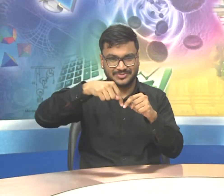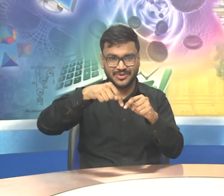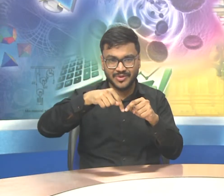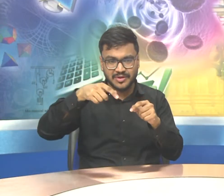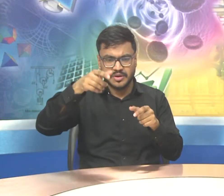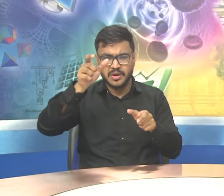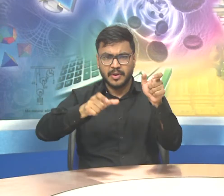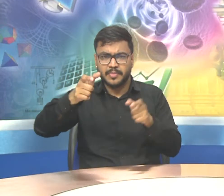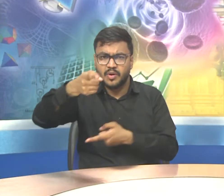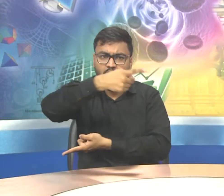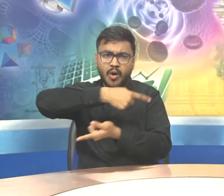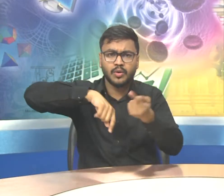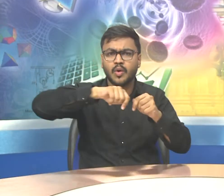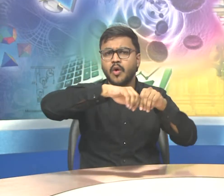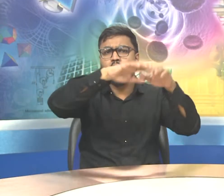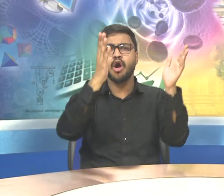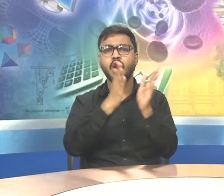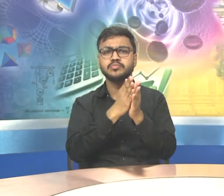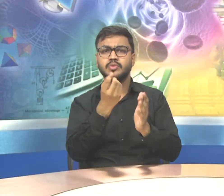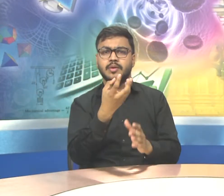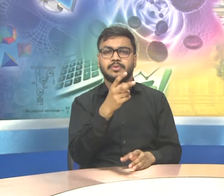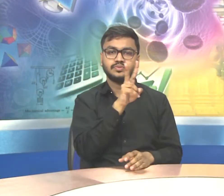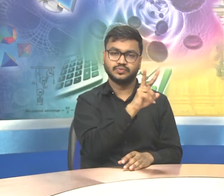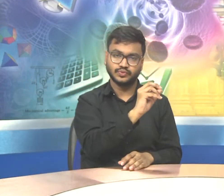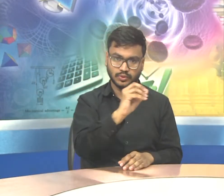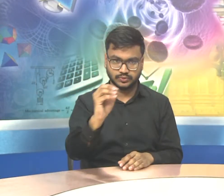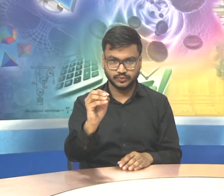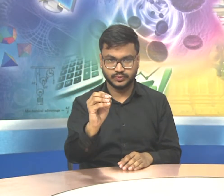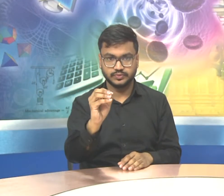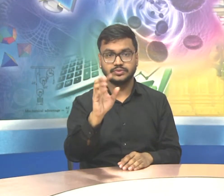let us understand it with the following example.